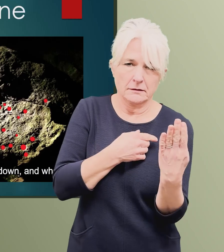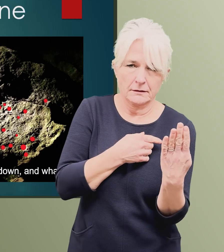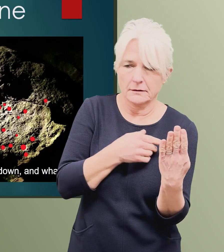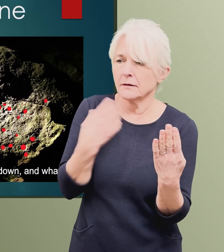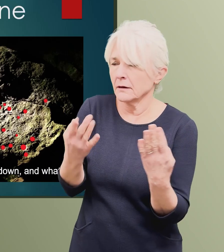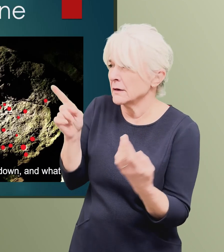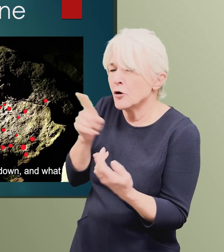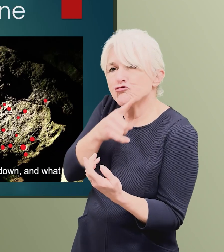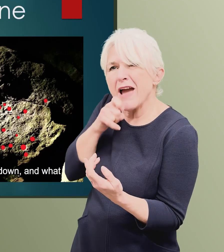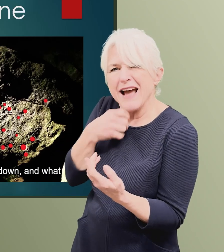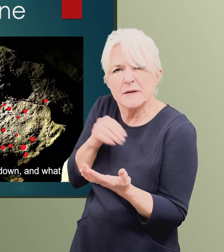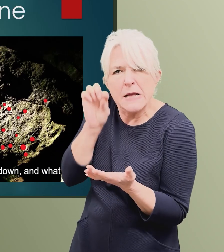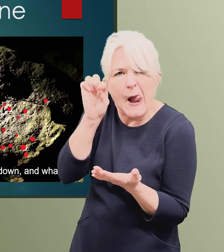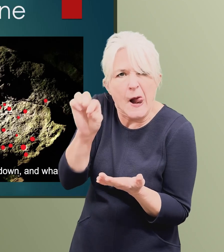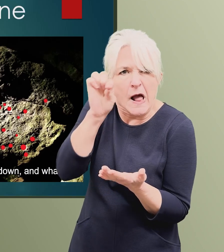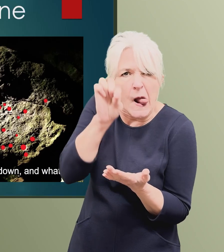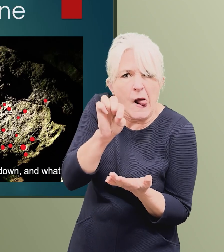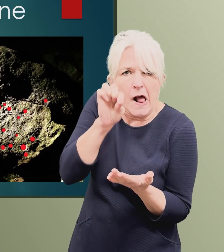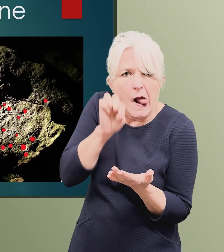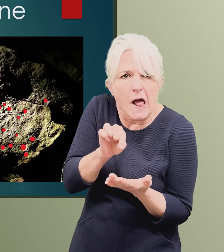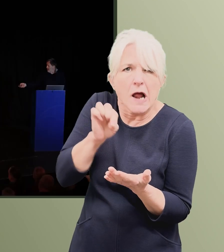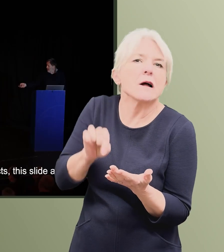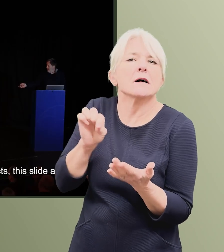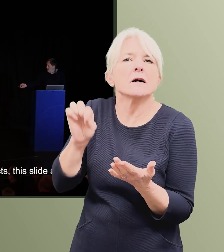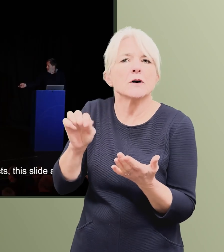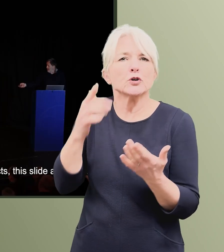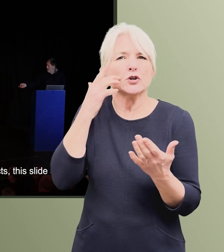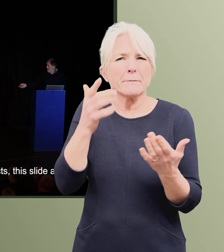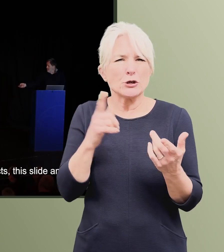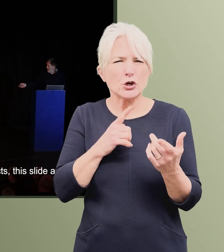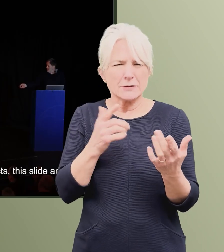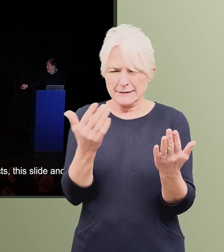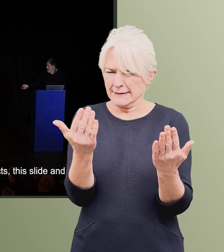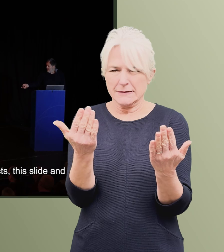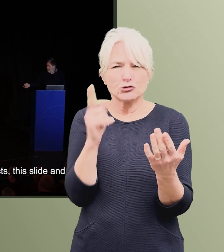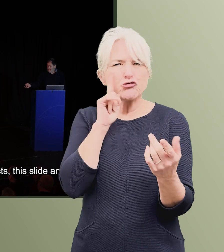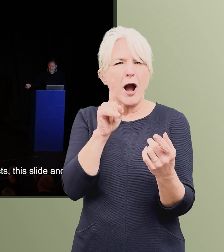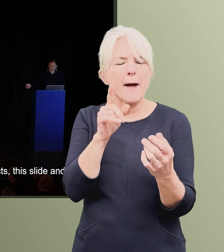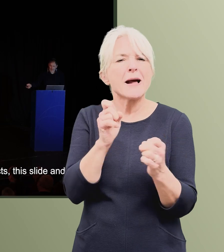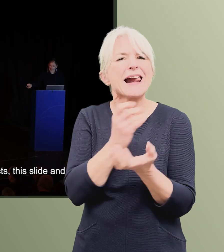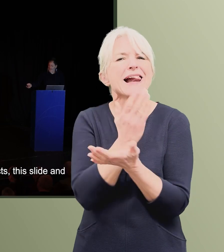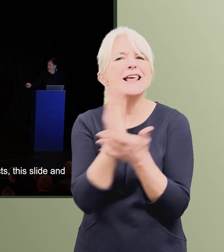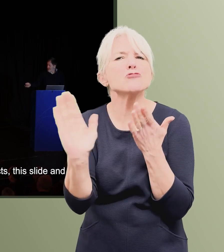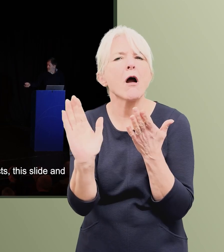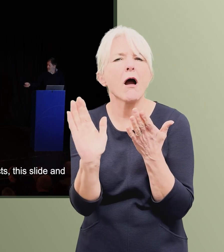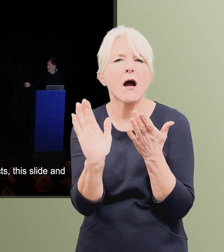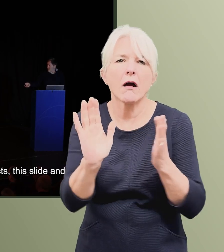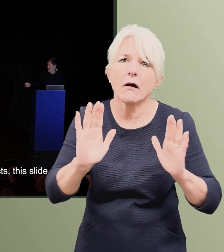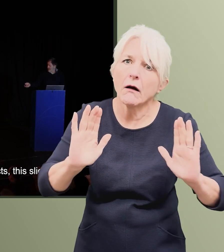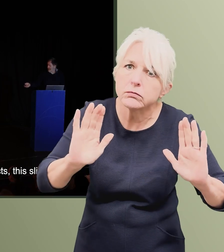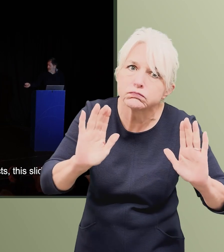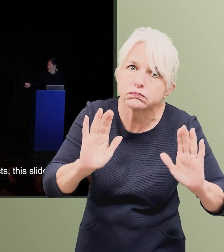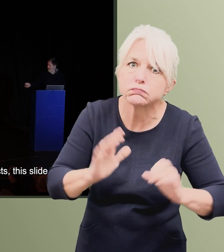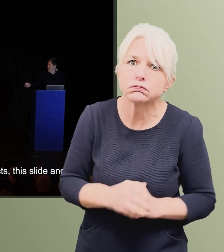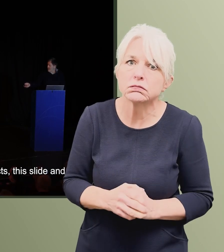down. And what I've done painstakingly, I've put all the cut marks in red. This in many respects,